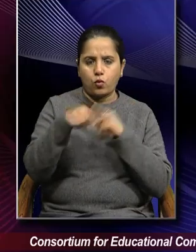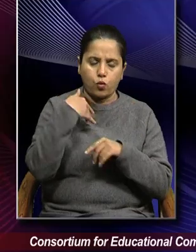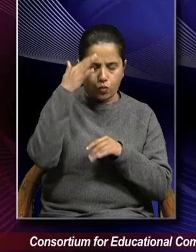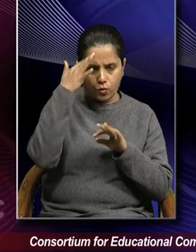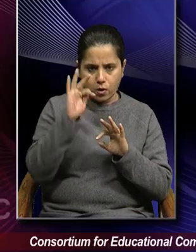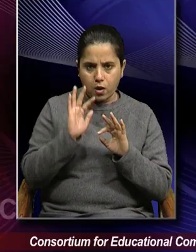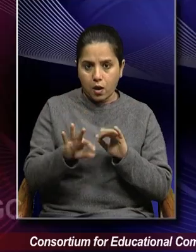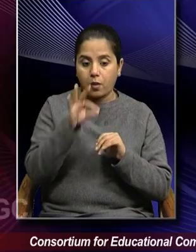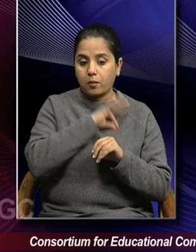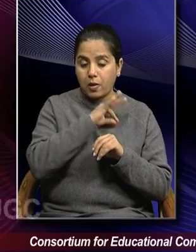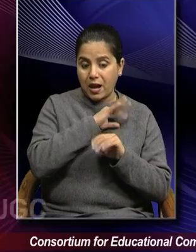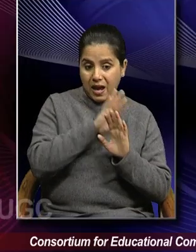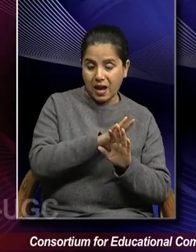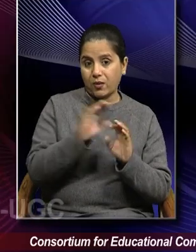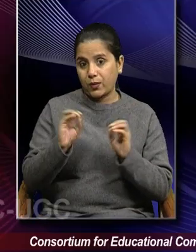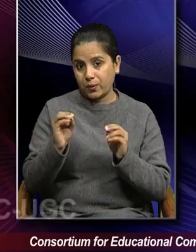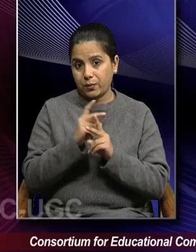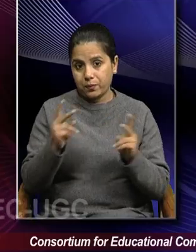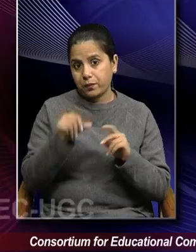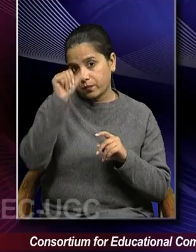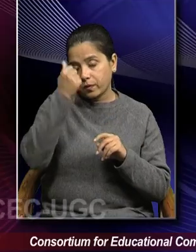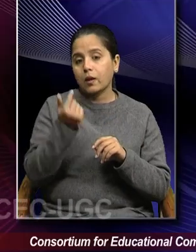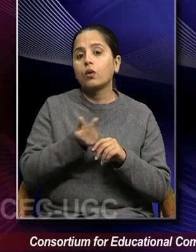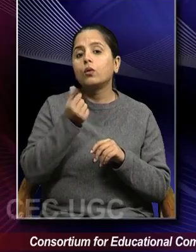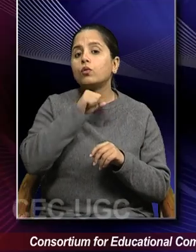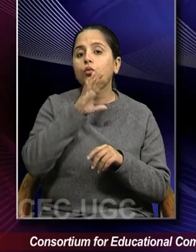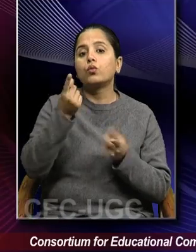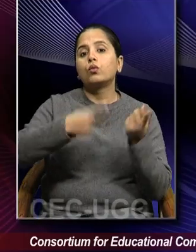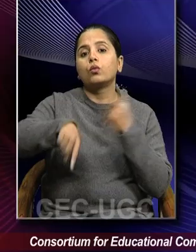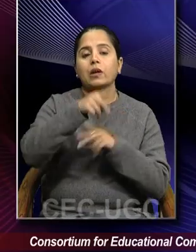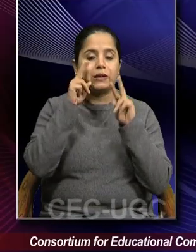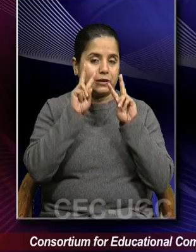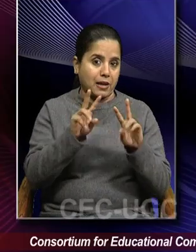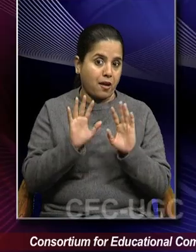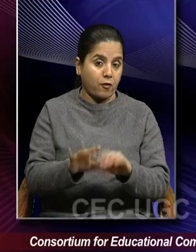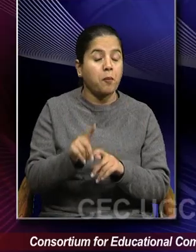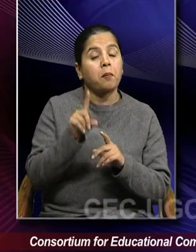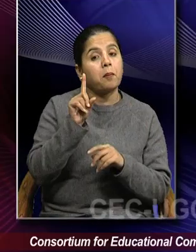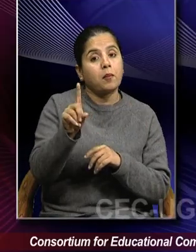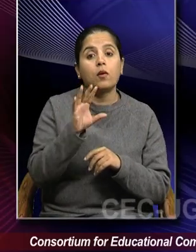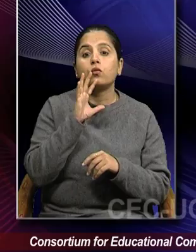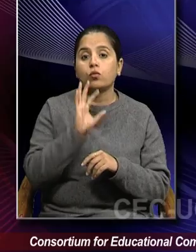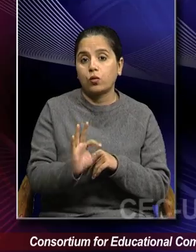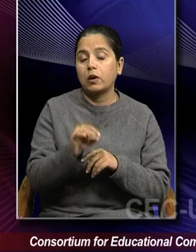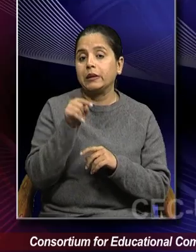the benefits which the Indian youth is looking into it, but yes, there are a